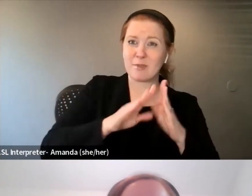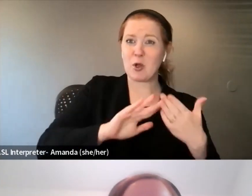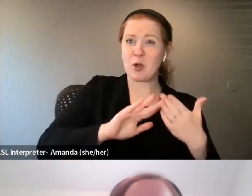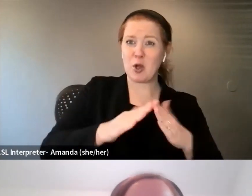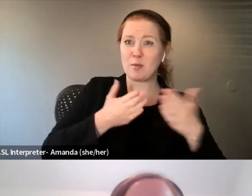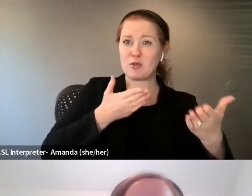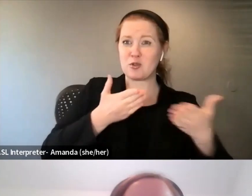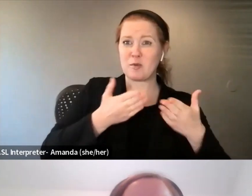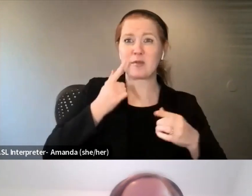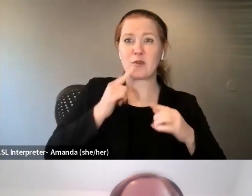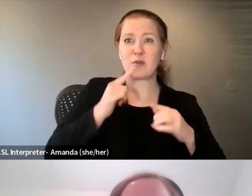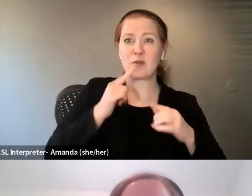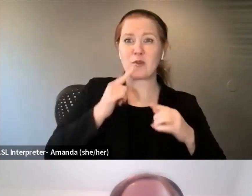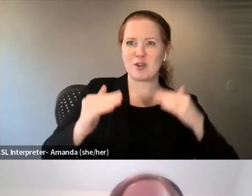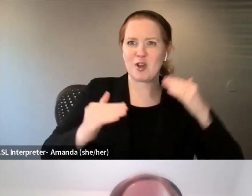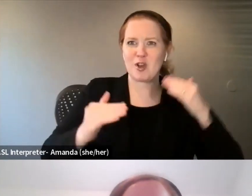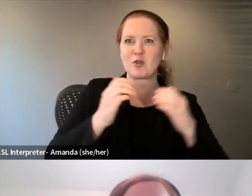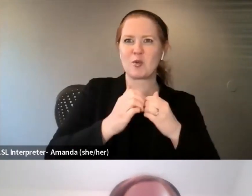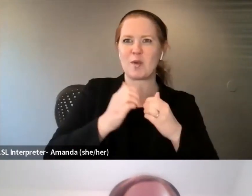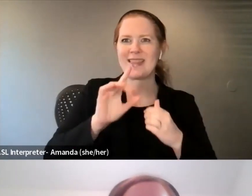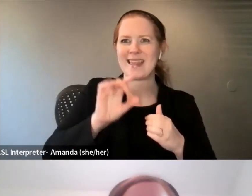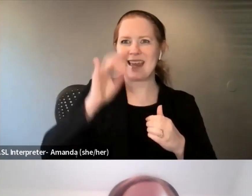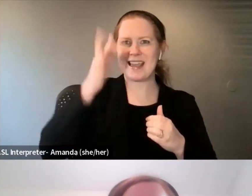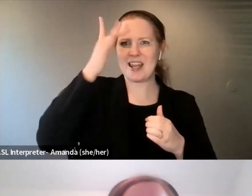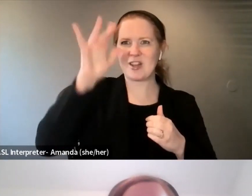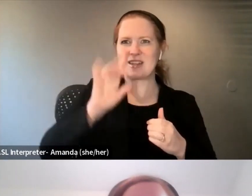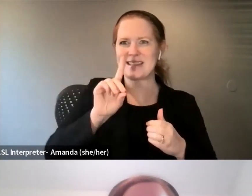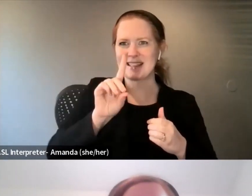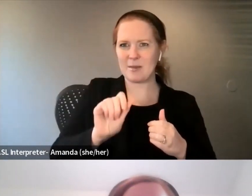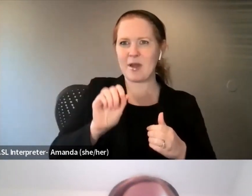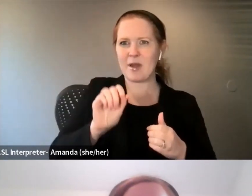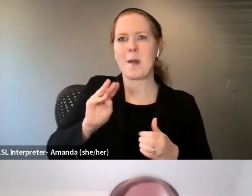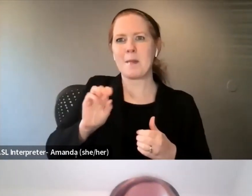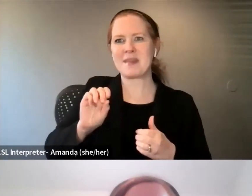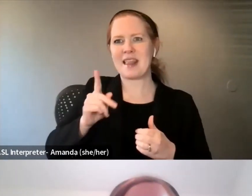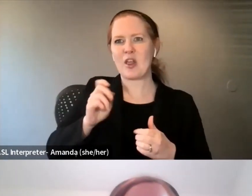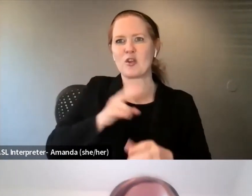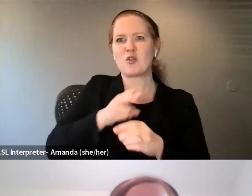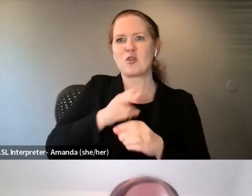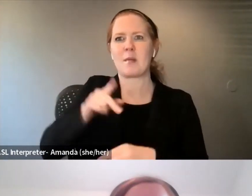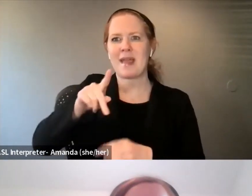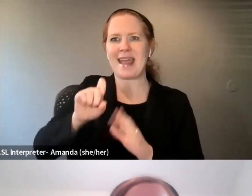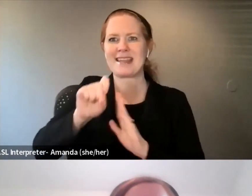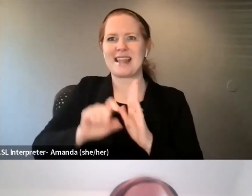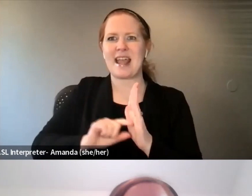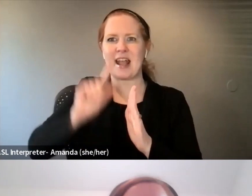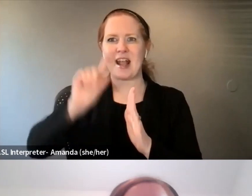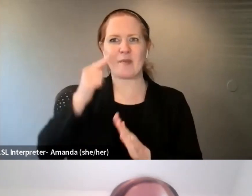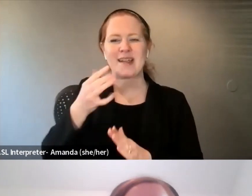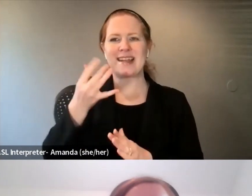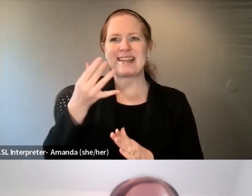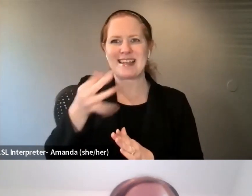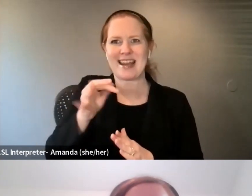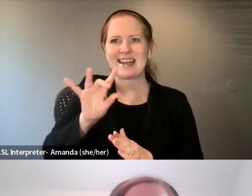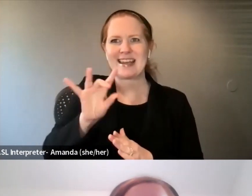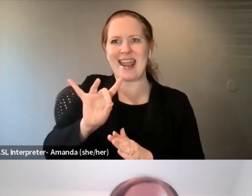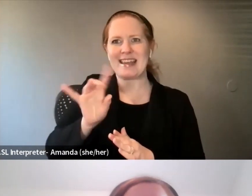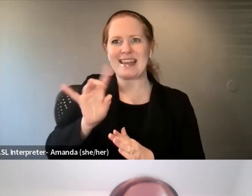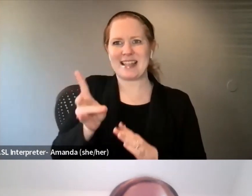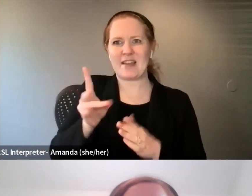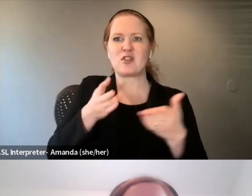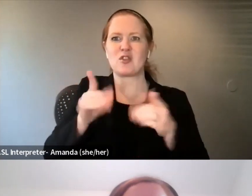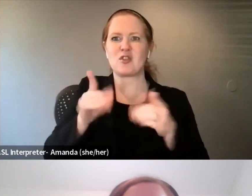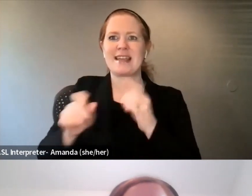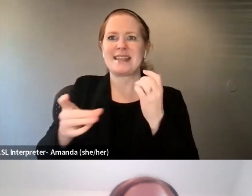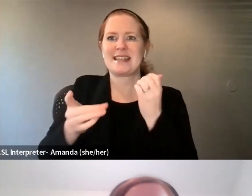for children and adults with intellectual disabilities, Ms. Thaler joined the Pennsylvania state government in 1987 and served as the Deputy